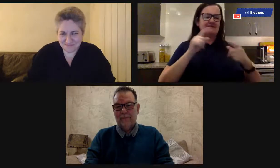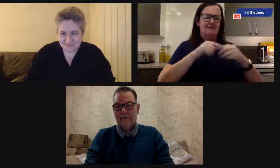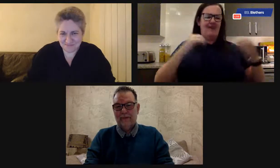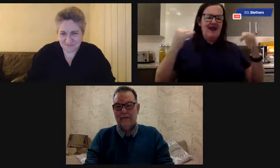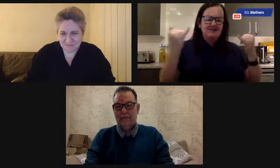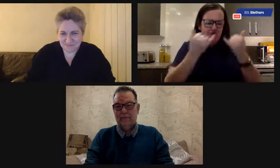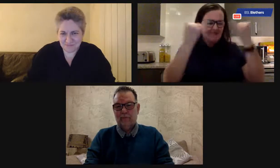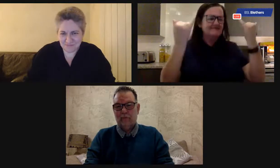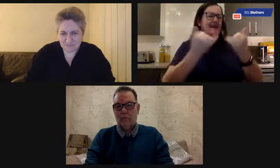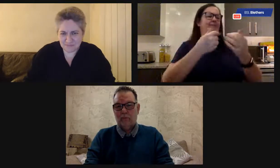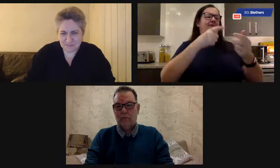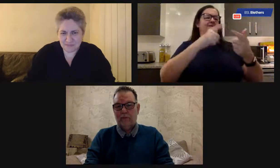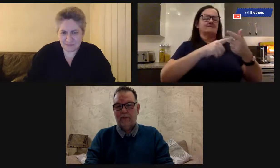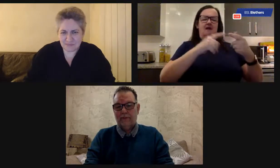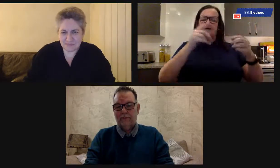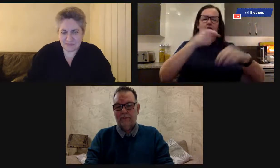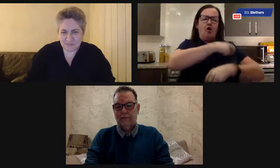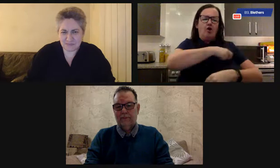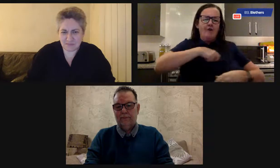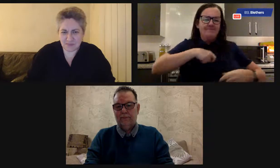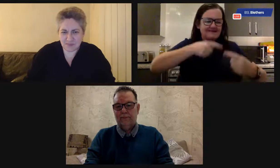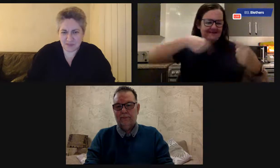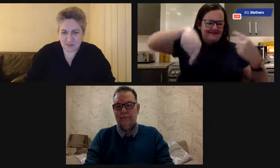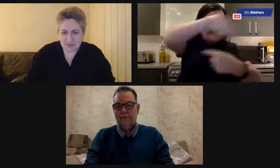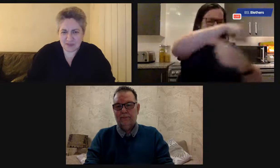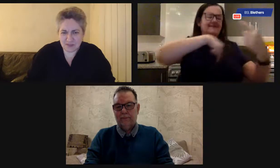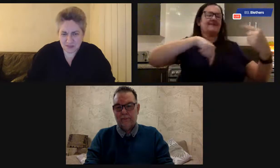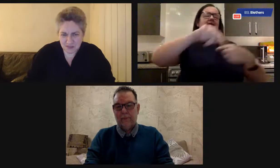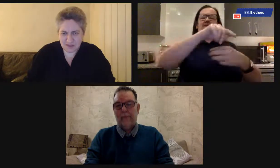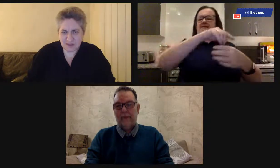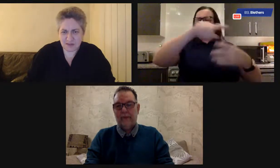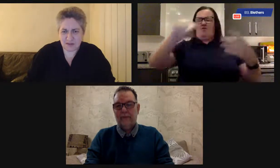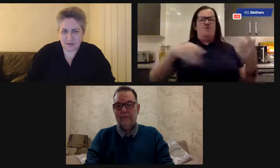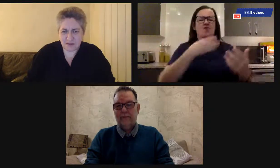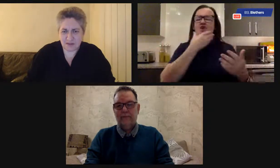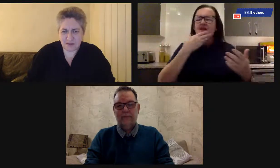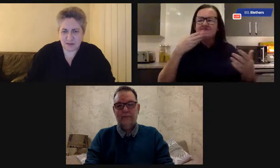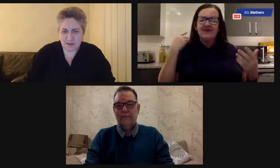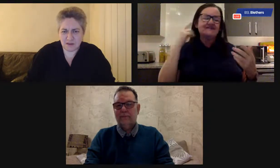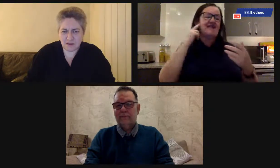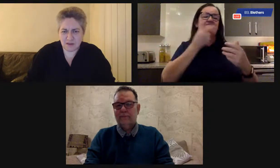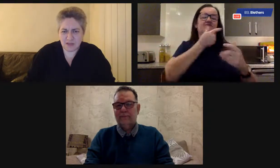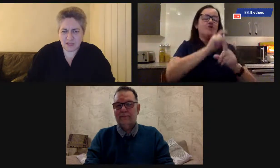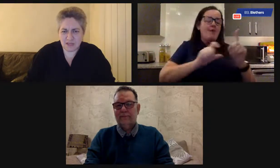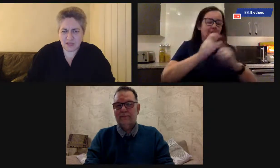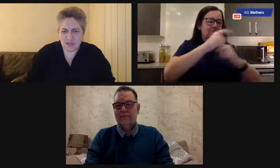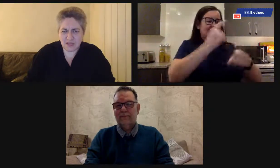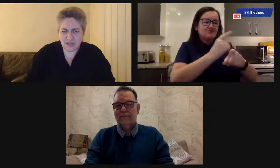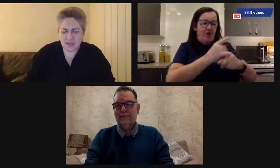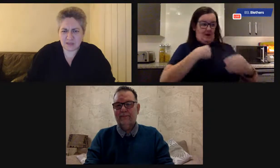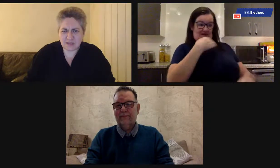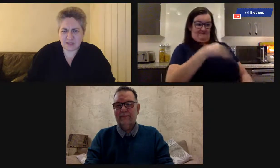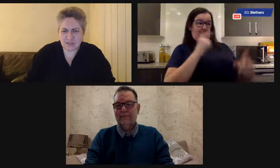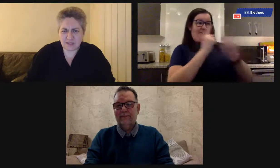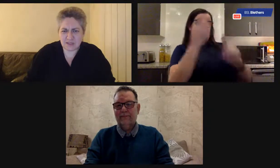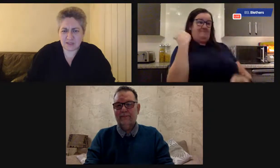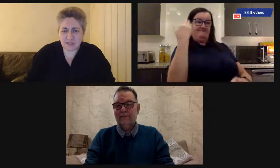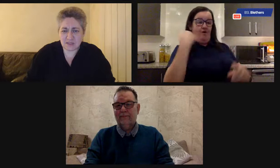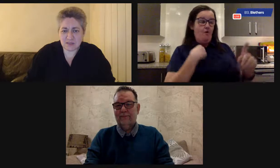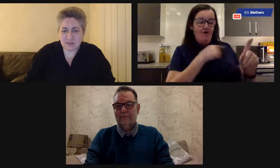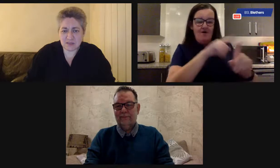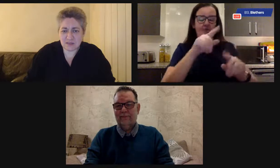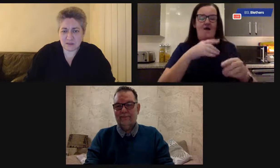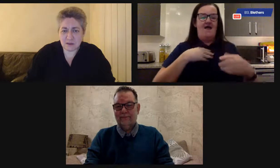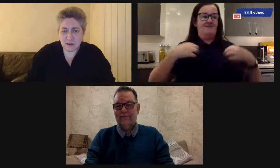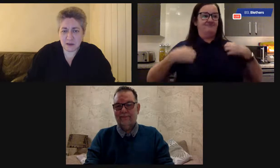mind just go wild. We had parties, the committed organised